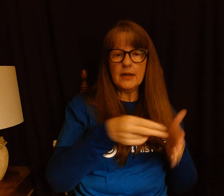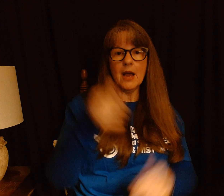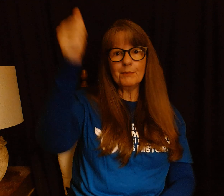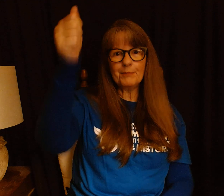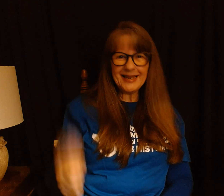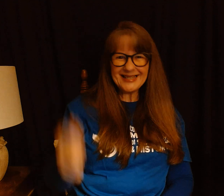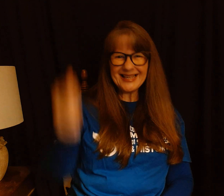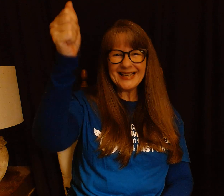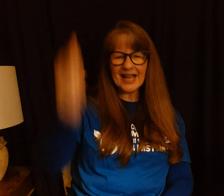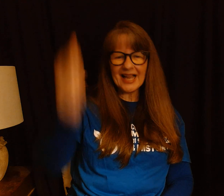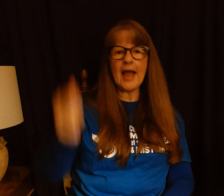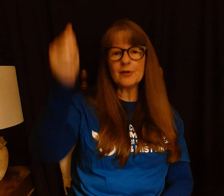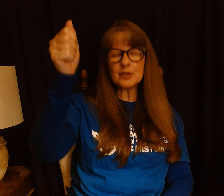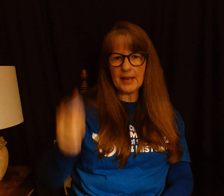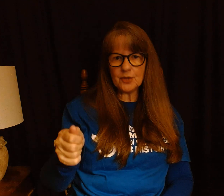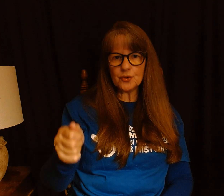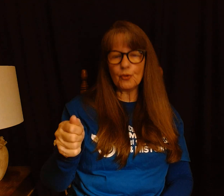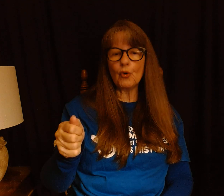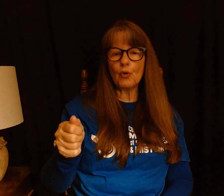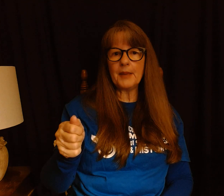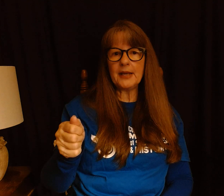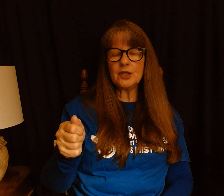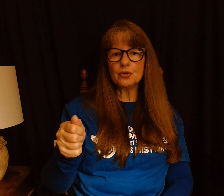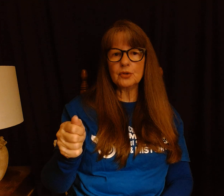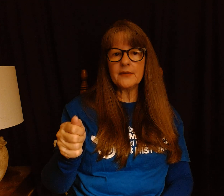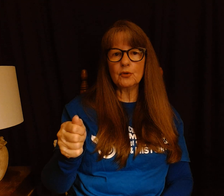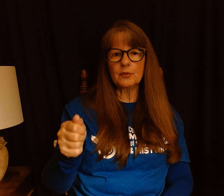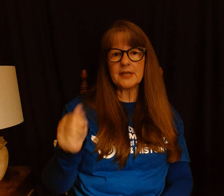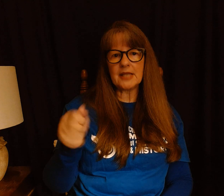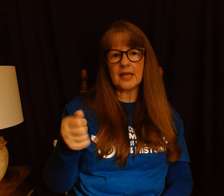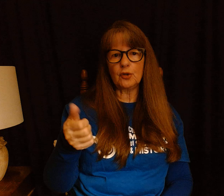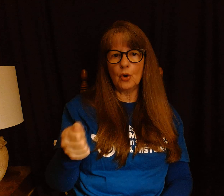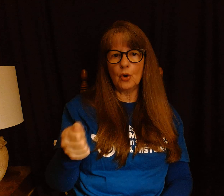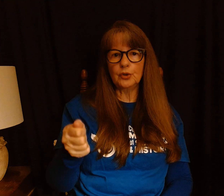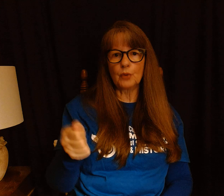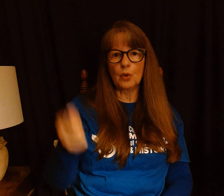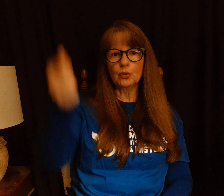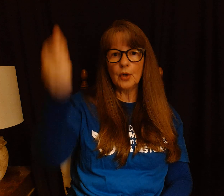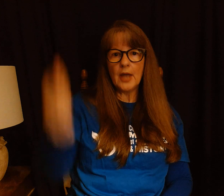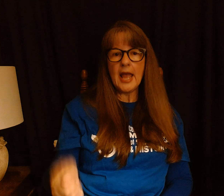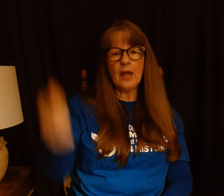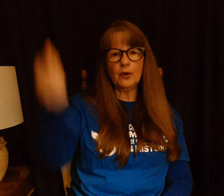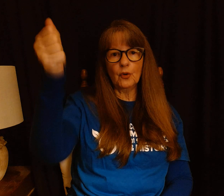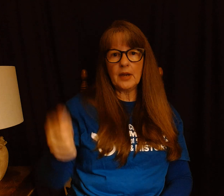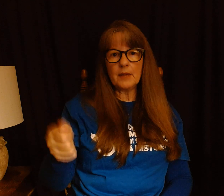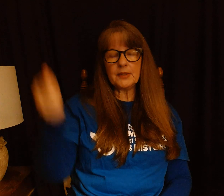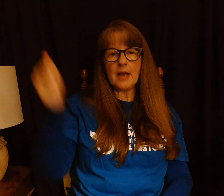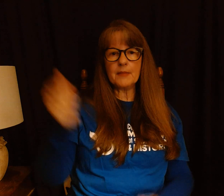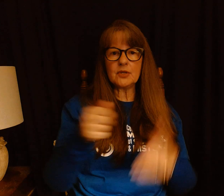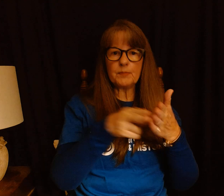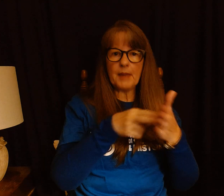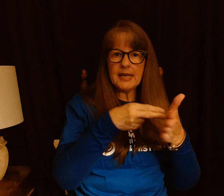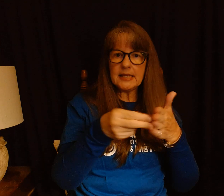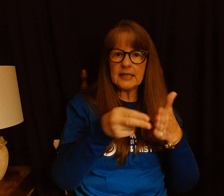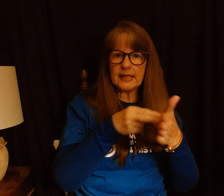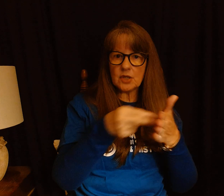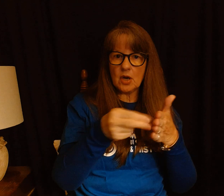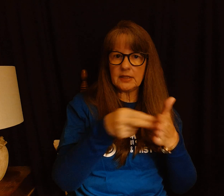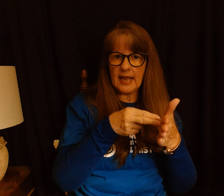not painting like a house painter or painting your living room, because that's like you're holding a roller and you're going up and down, but this is painting like it's on